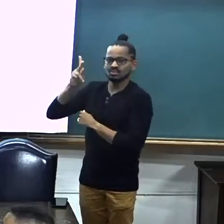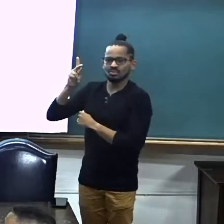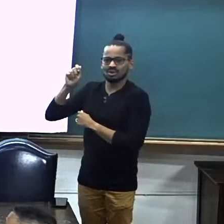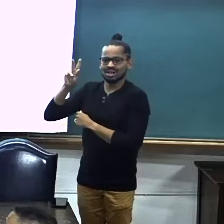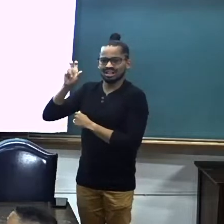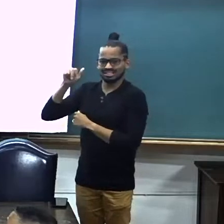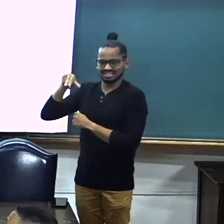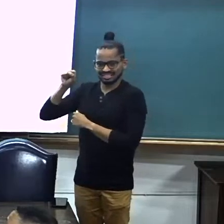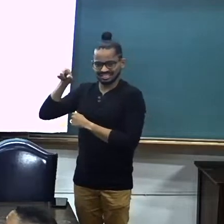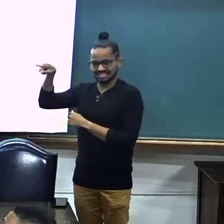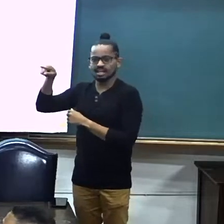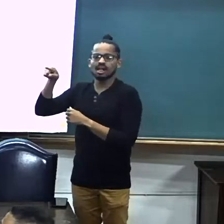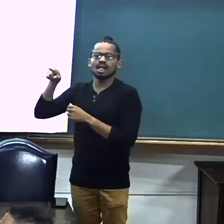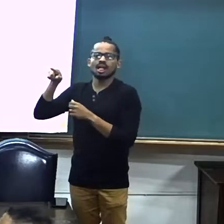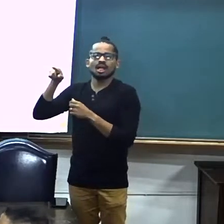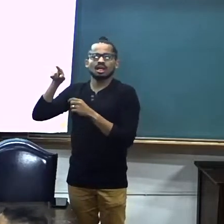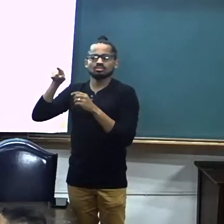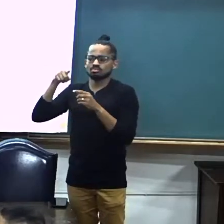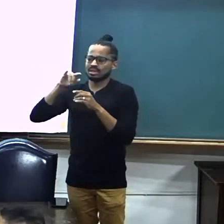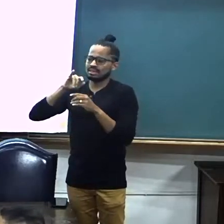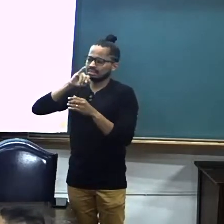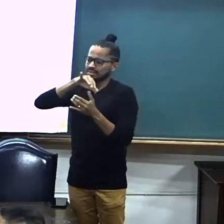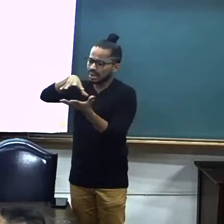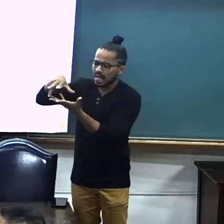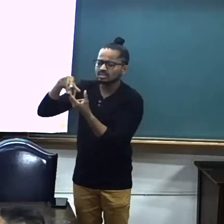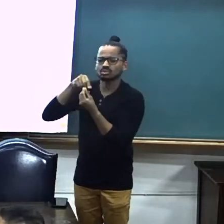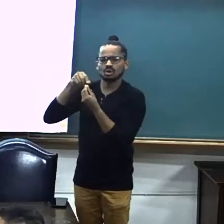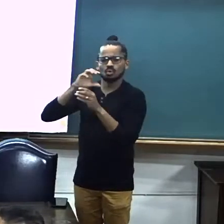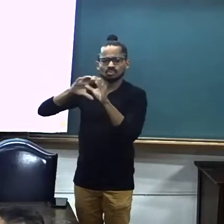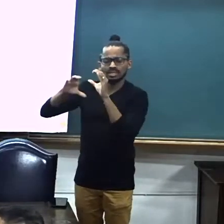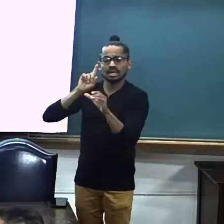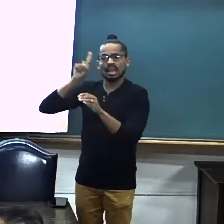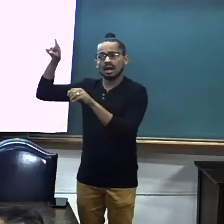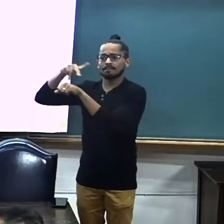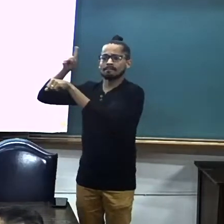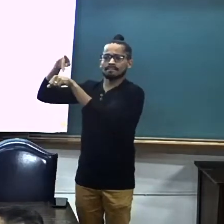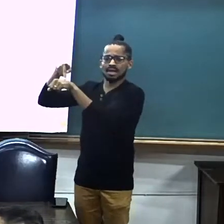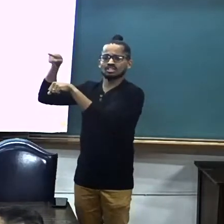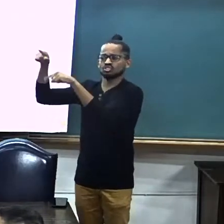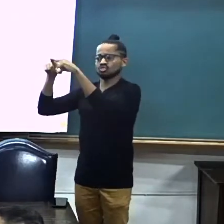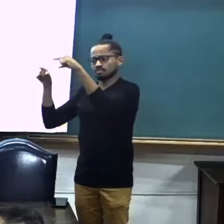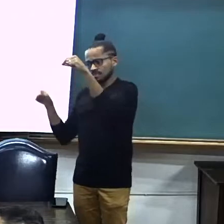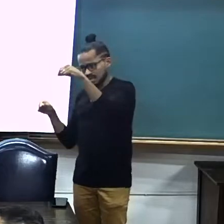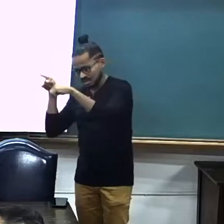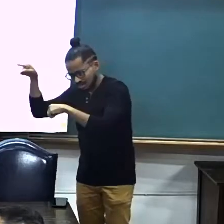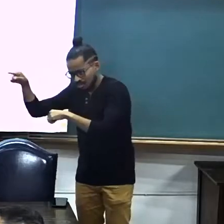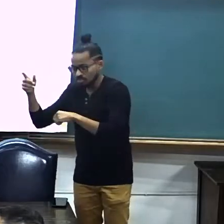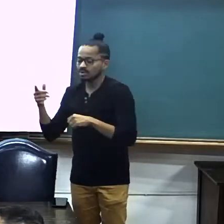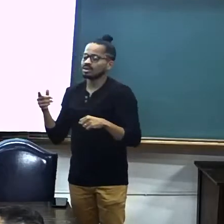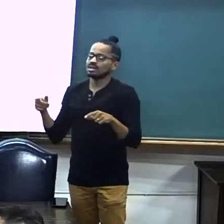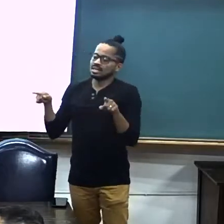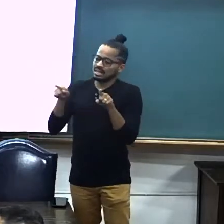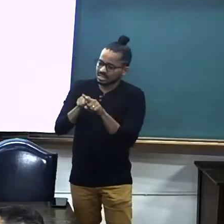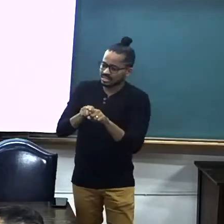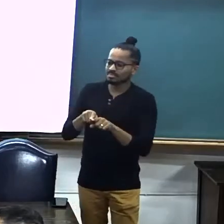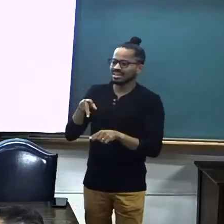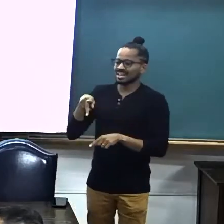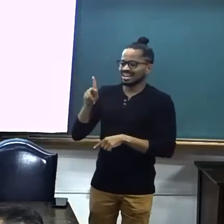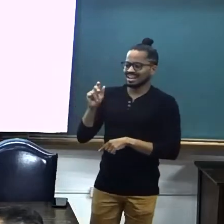in Japan, and also professor at Kanazawa Medical